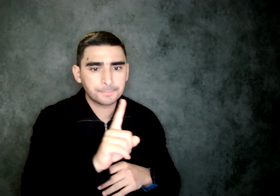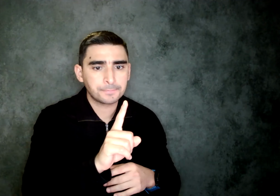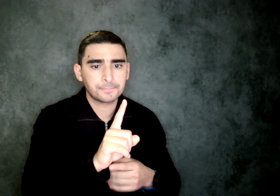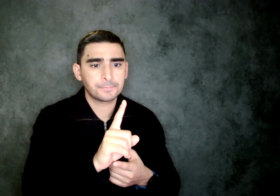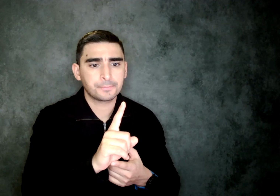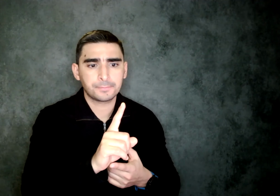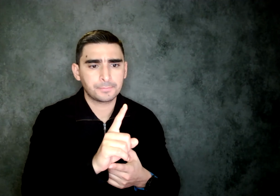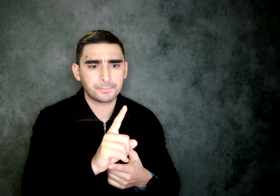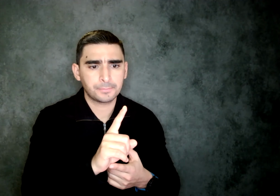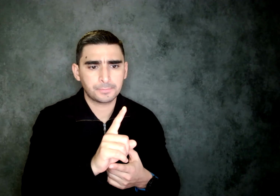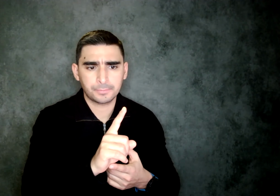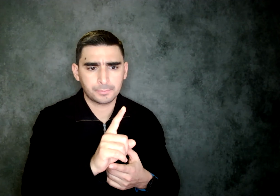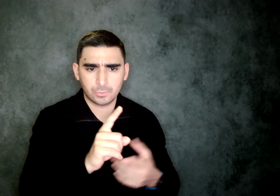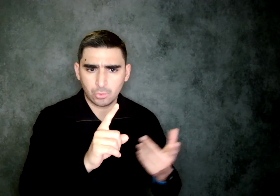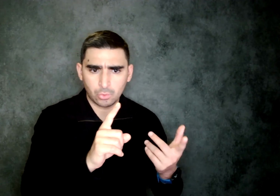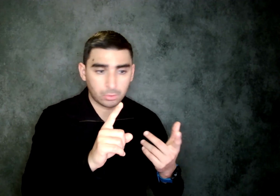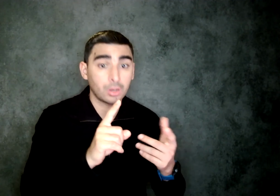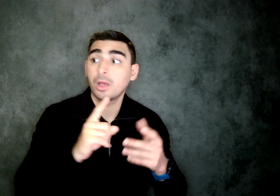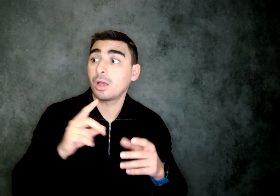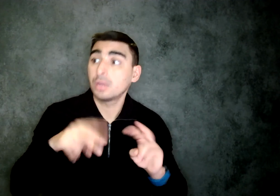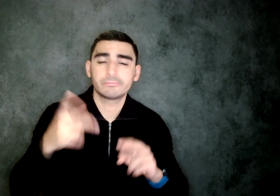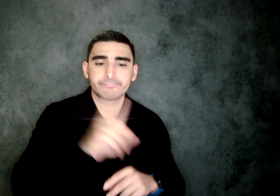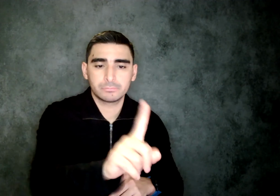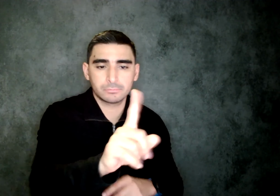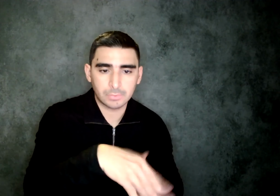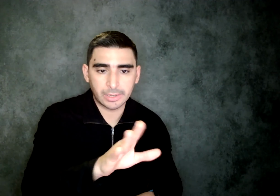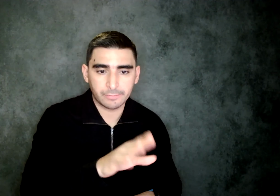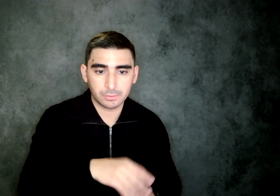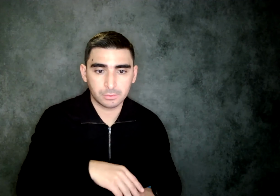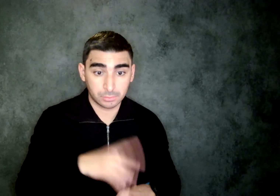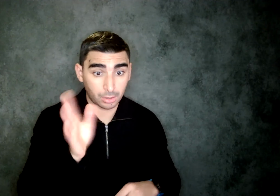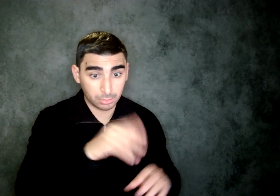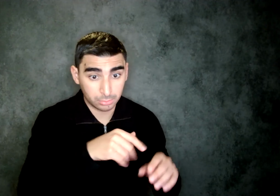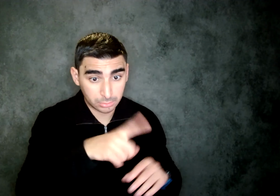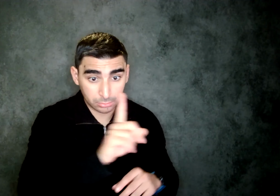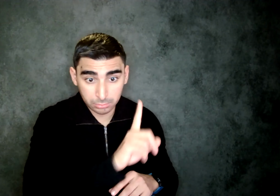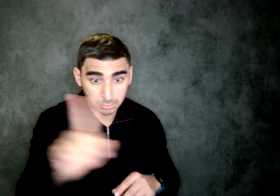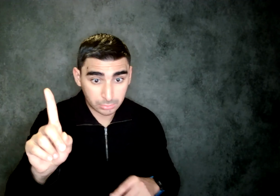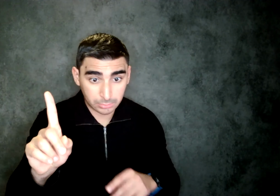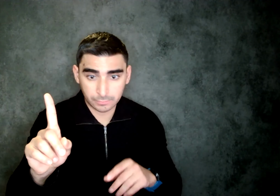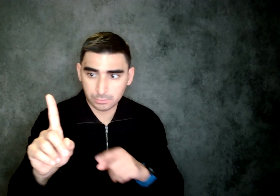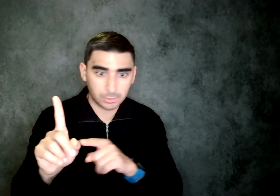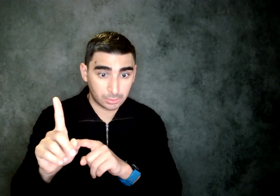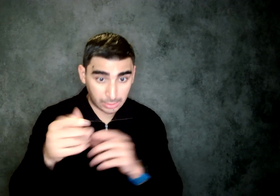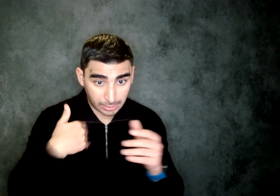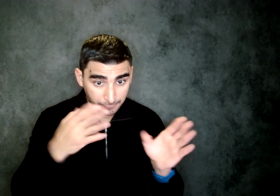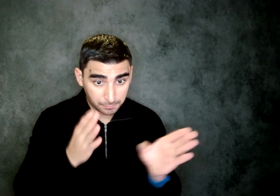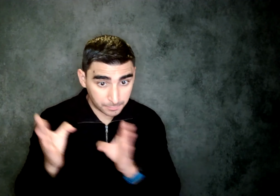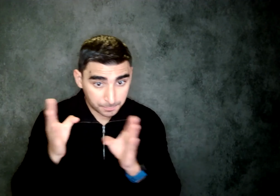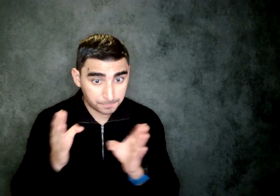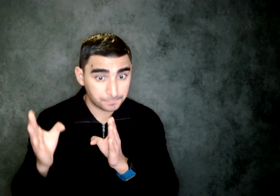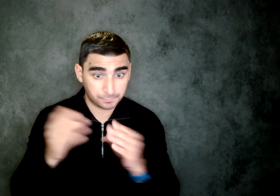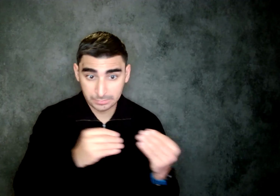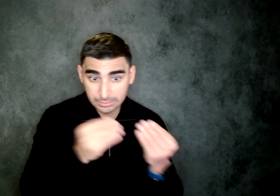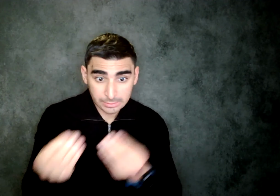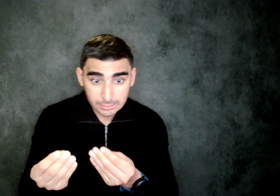they're let out? And if they're let out, do they have a whole plan? Like, are they given a